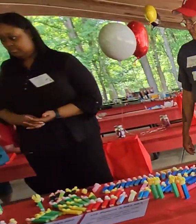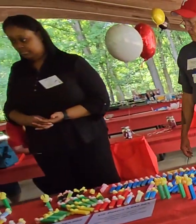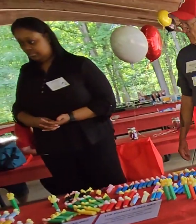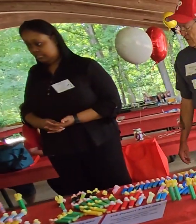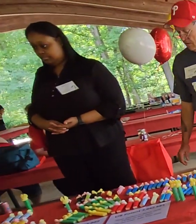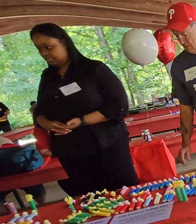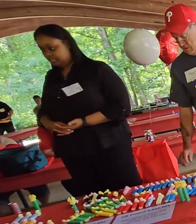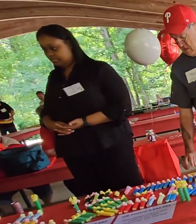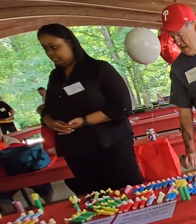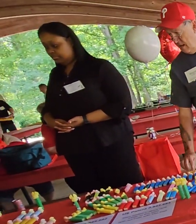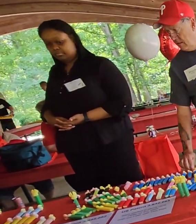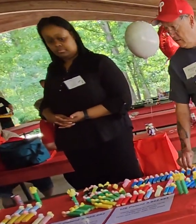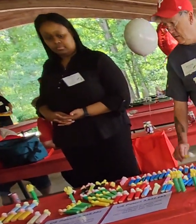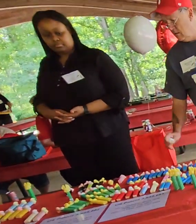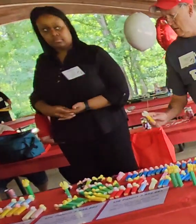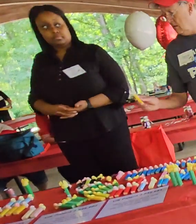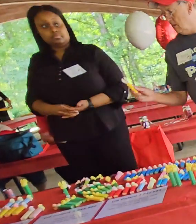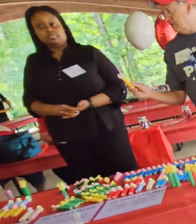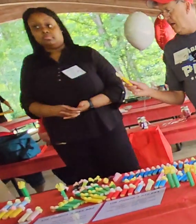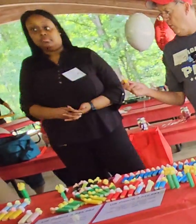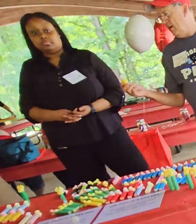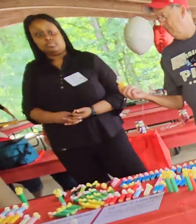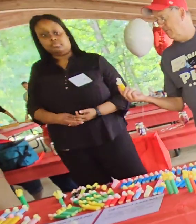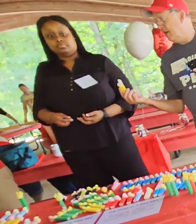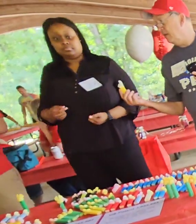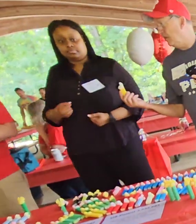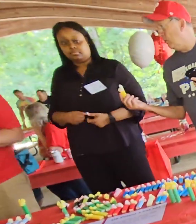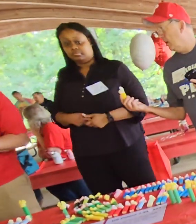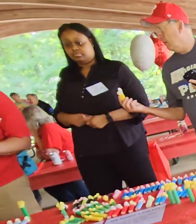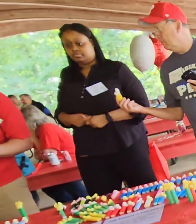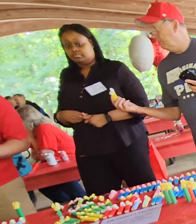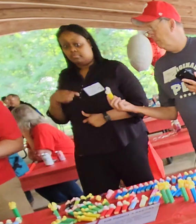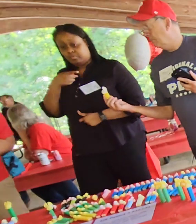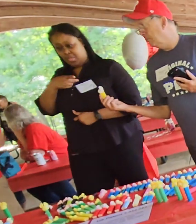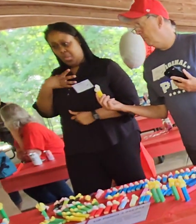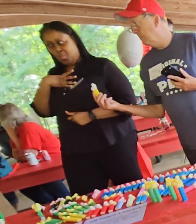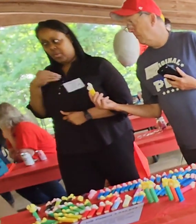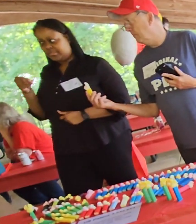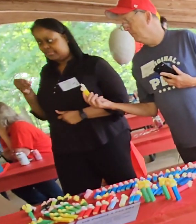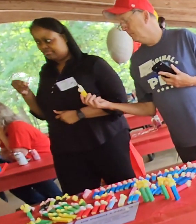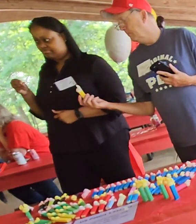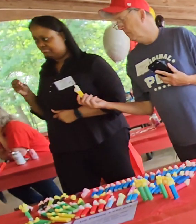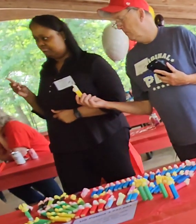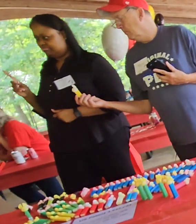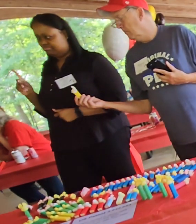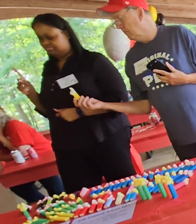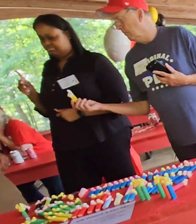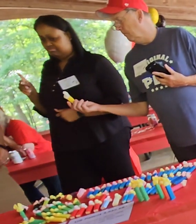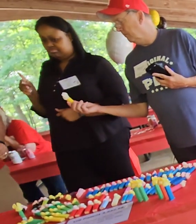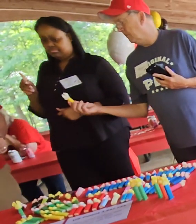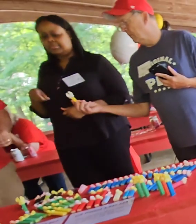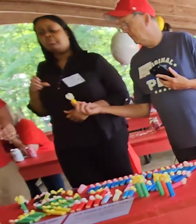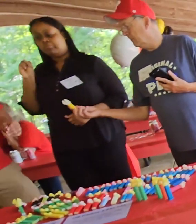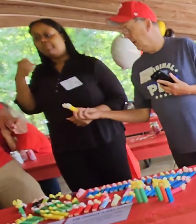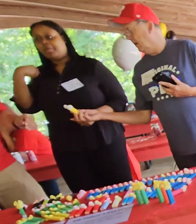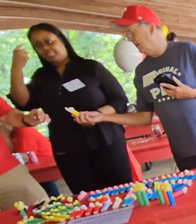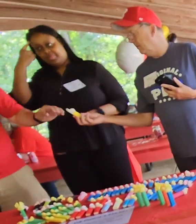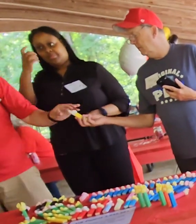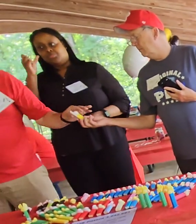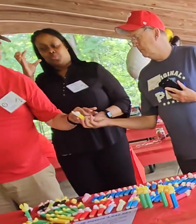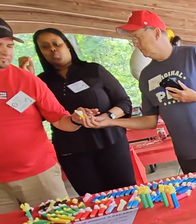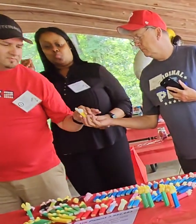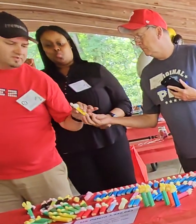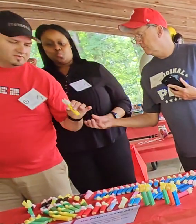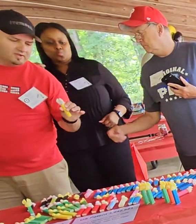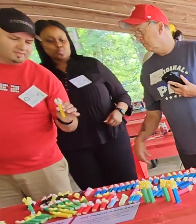I'm not. But Scott, if you can hear me, Scott said these ones have black specks in them. You can kind of see it on camera,